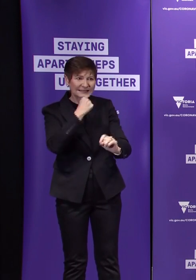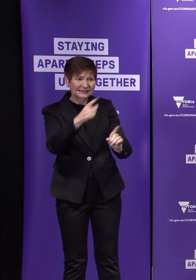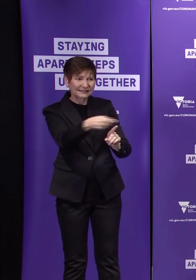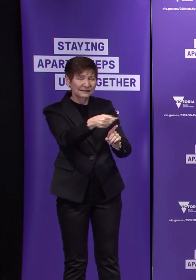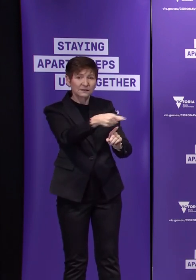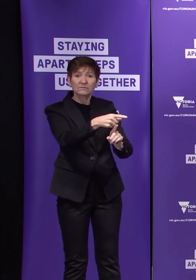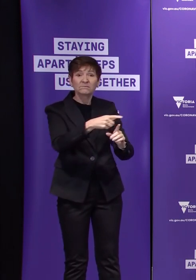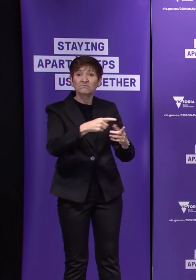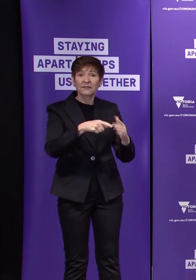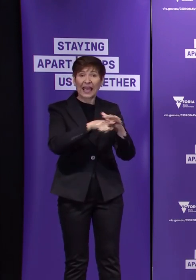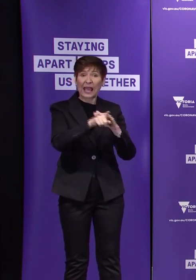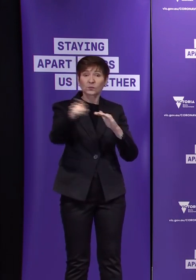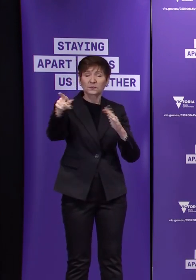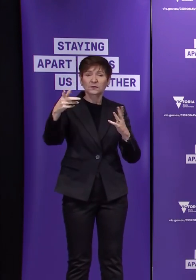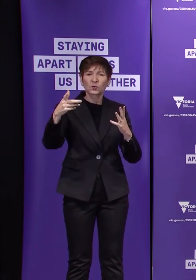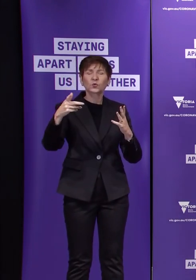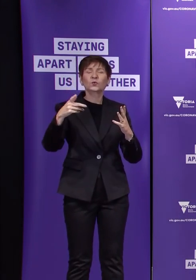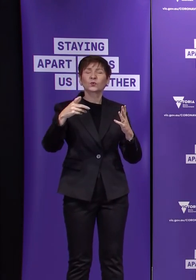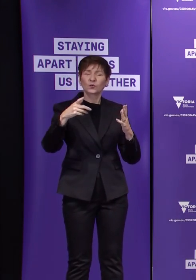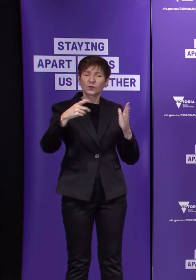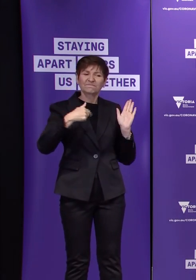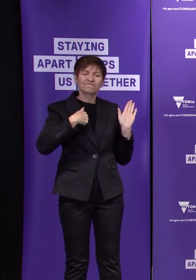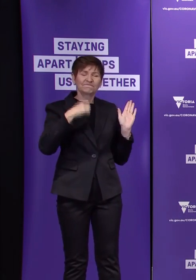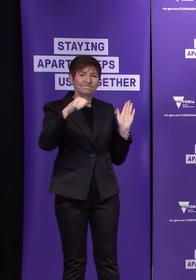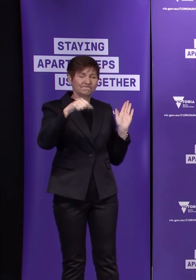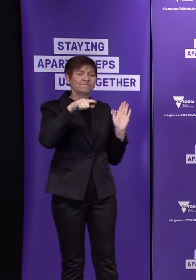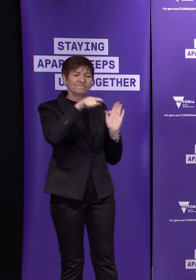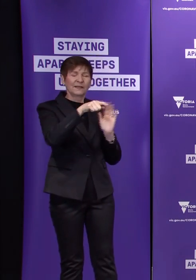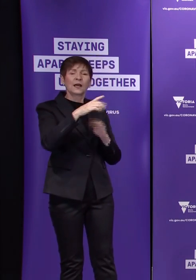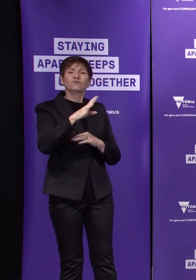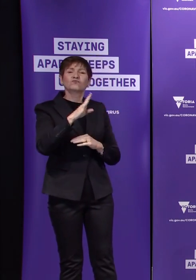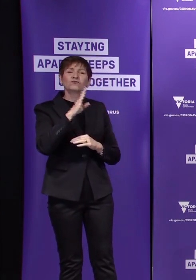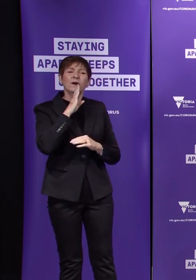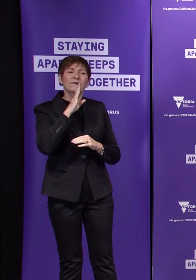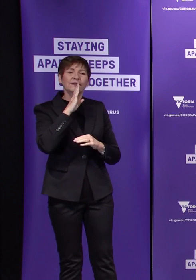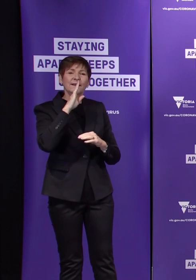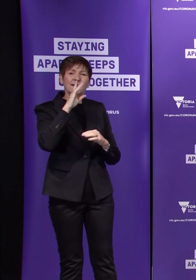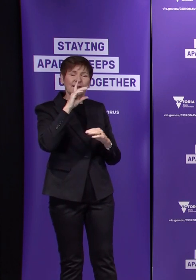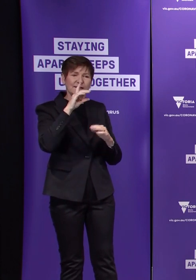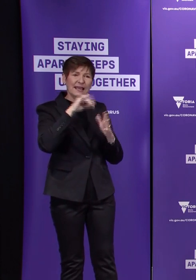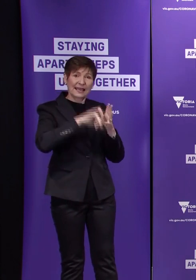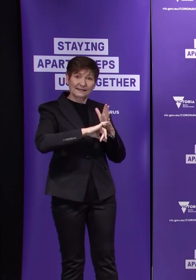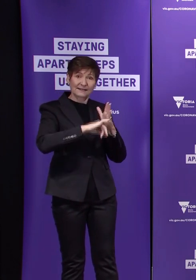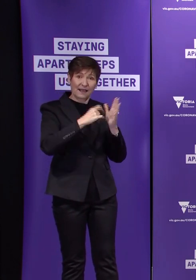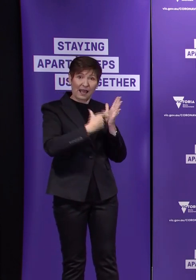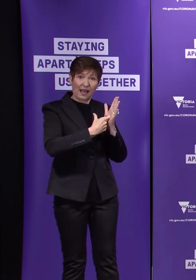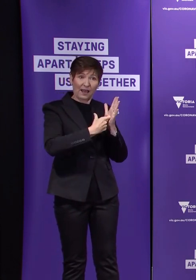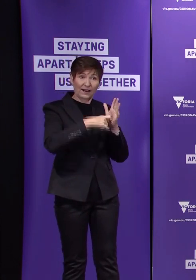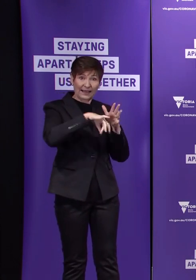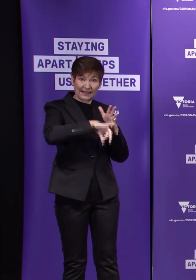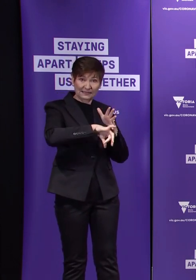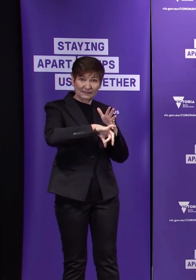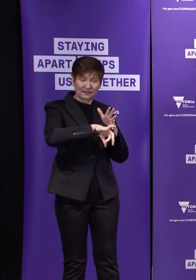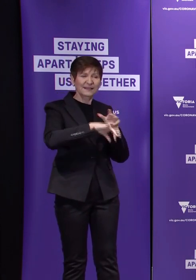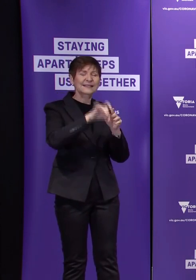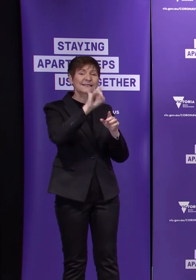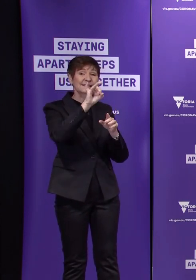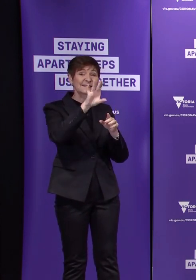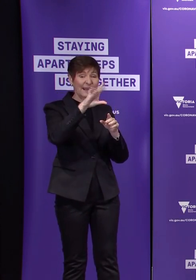service, an SRS, a private SRS. I can update you that 10 residents were relocated